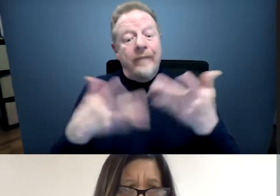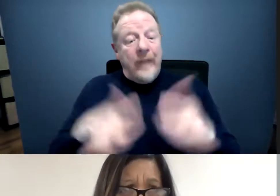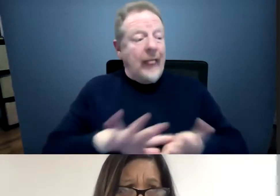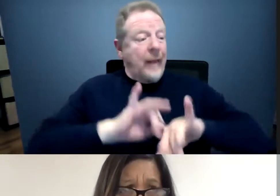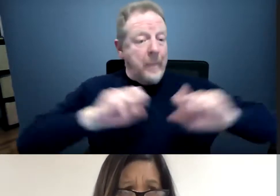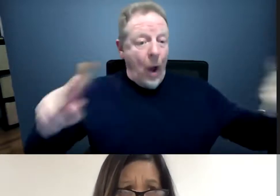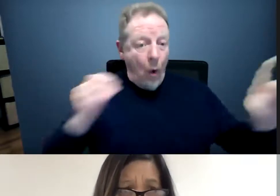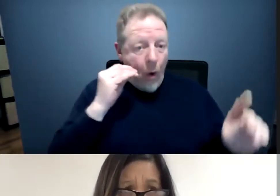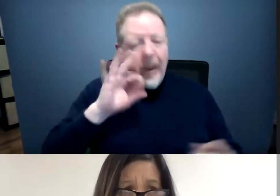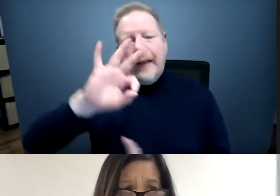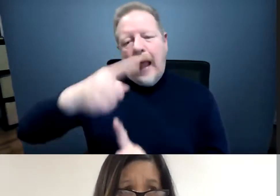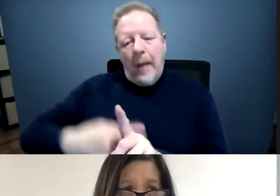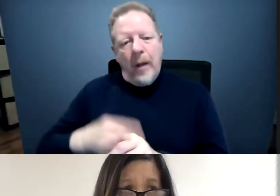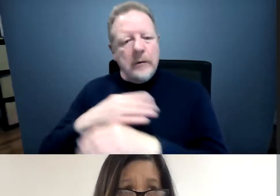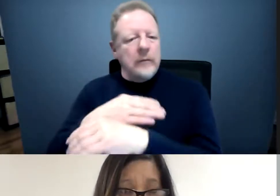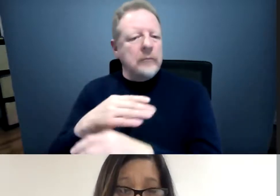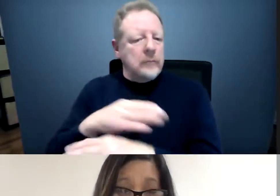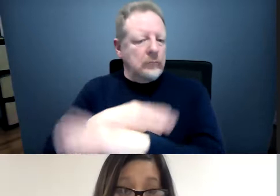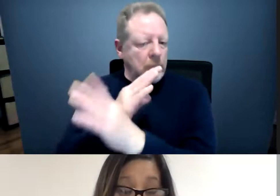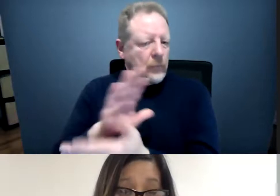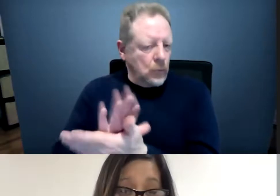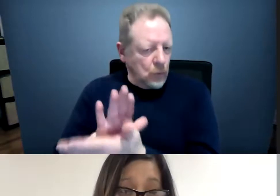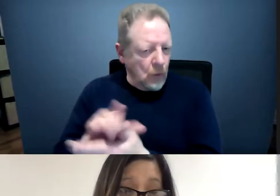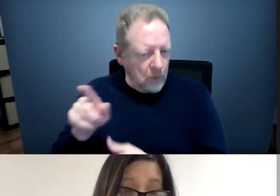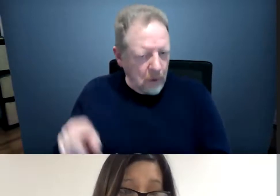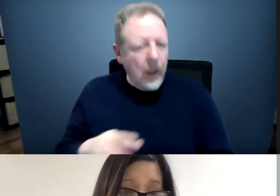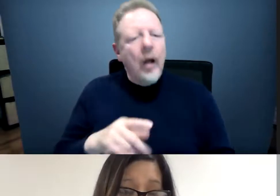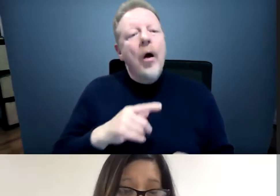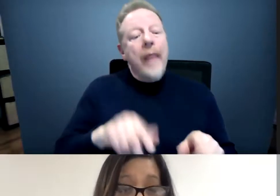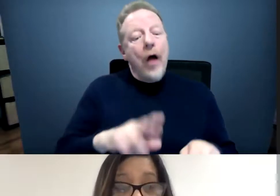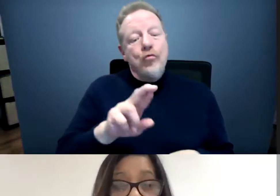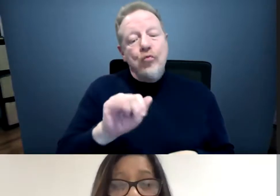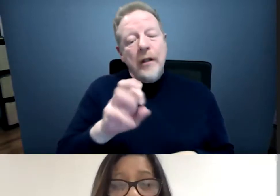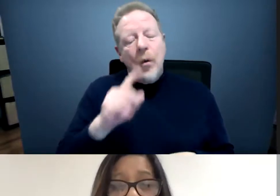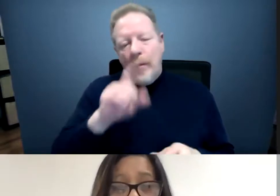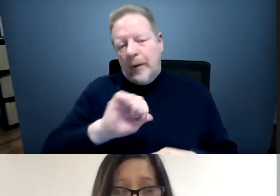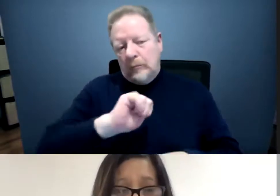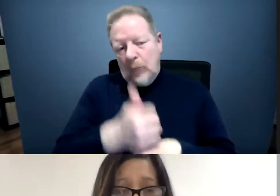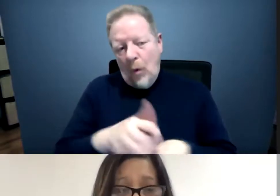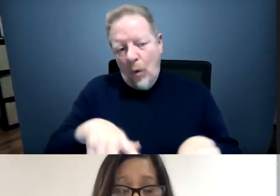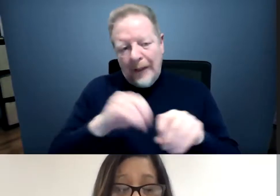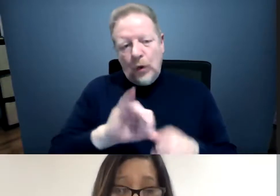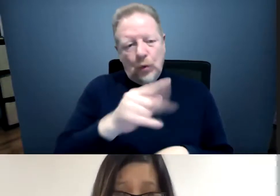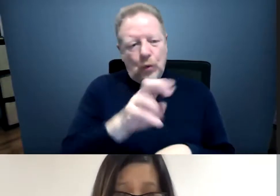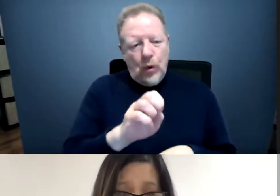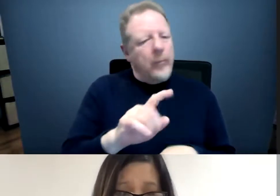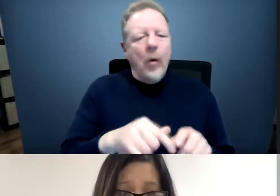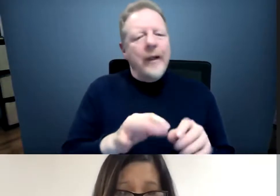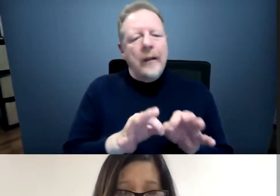originally had decided to have the week-long residency in June. However, we did push it back till August. And we